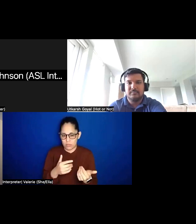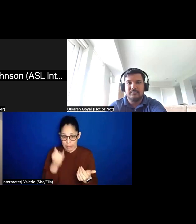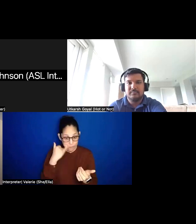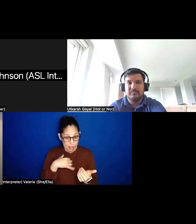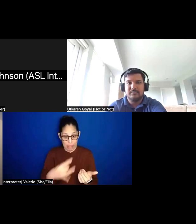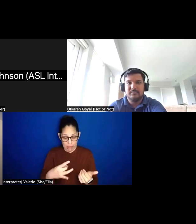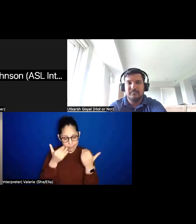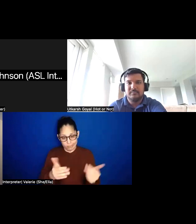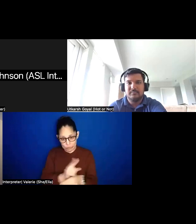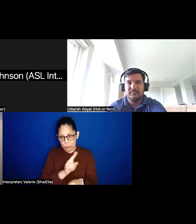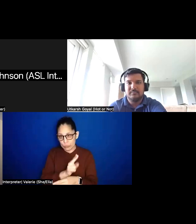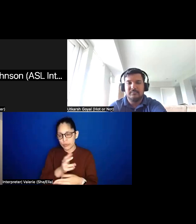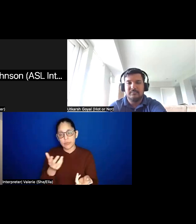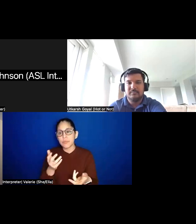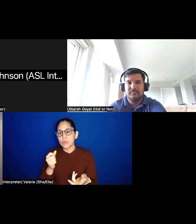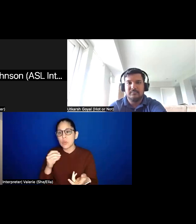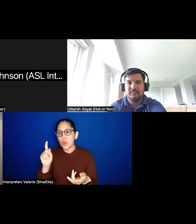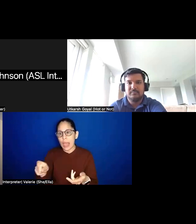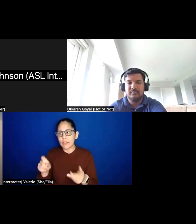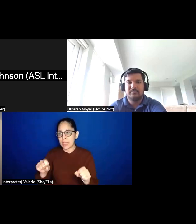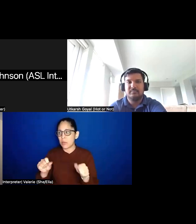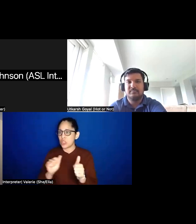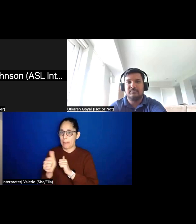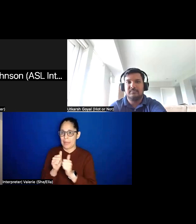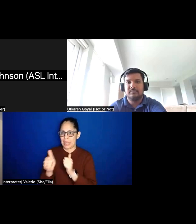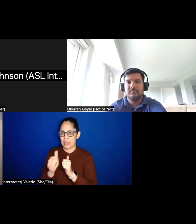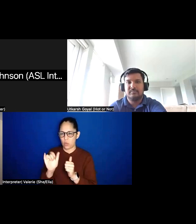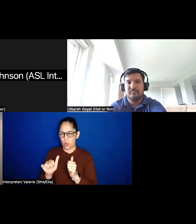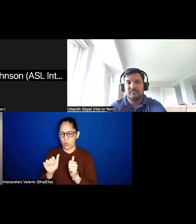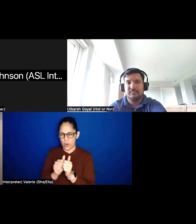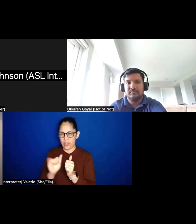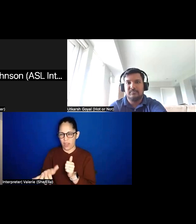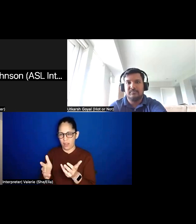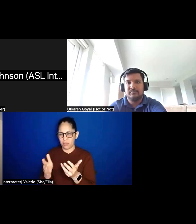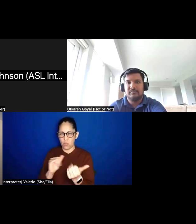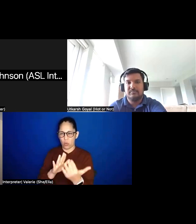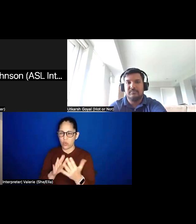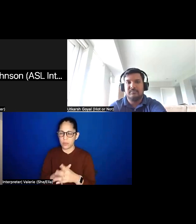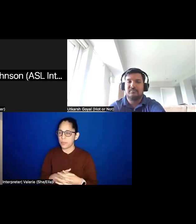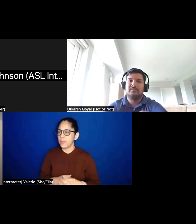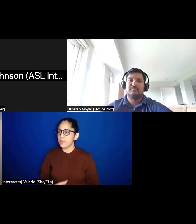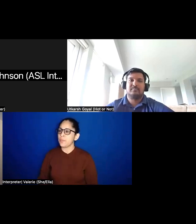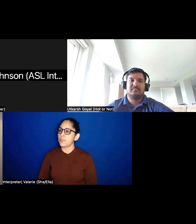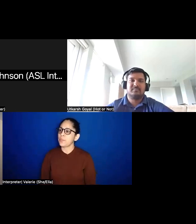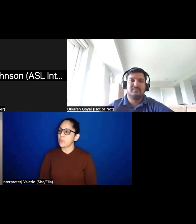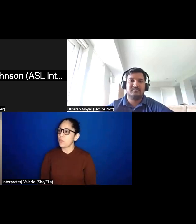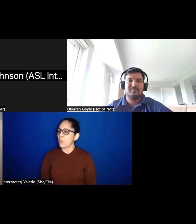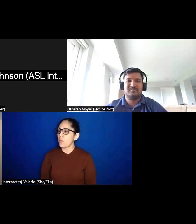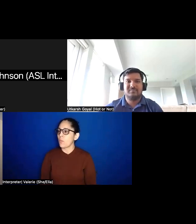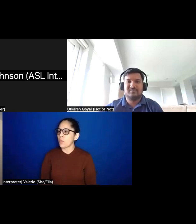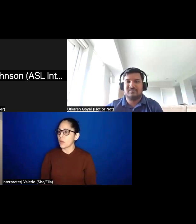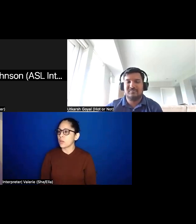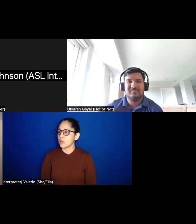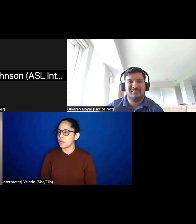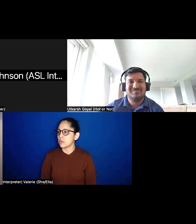Mm-hmm. And so you have to be able to compete with that. We are just